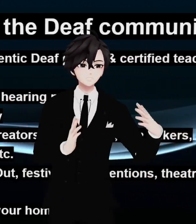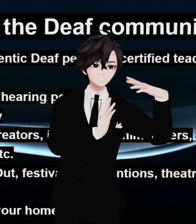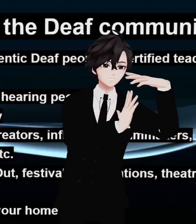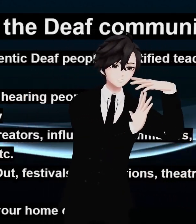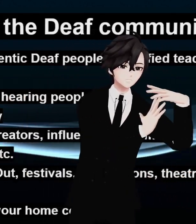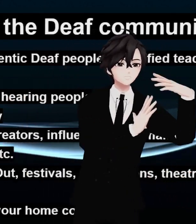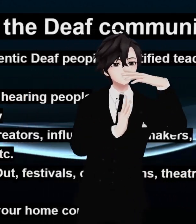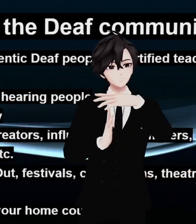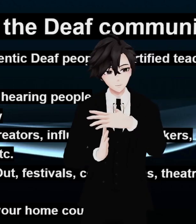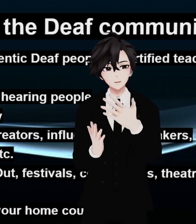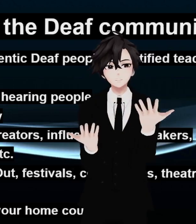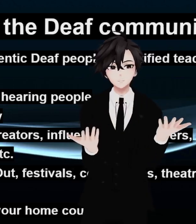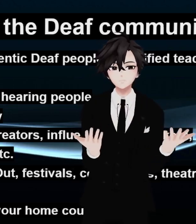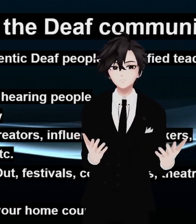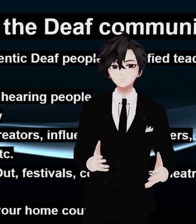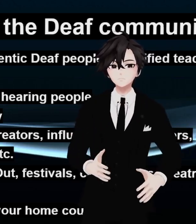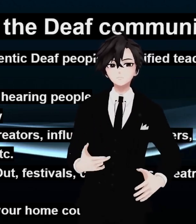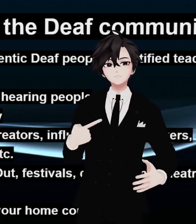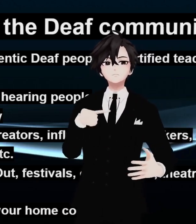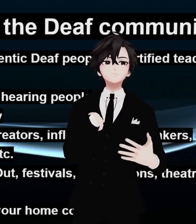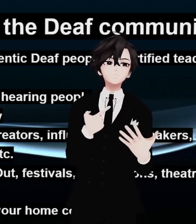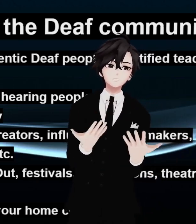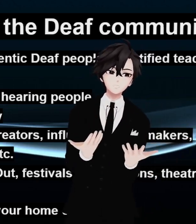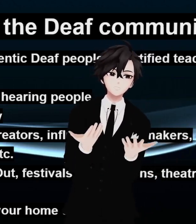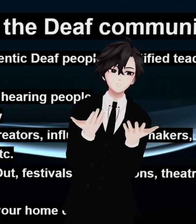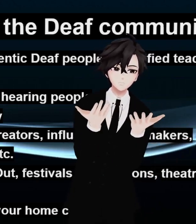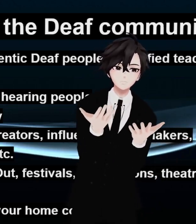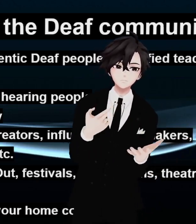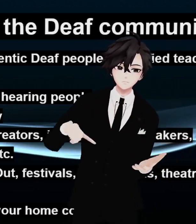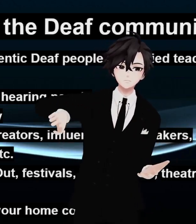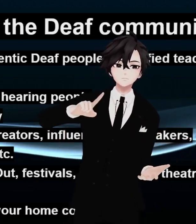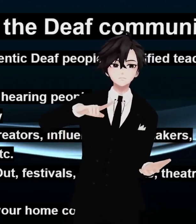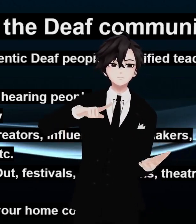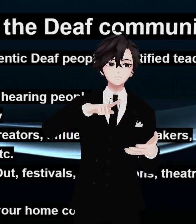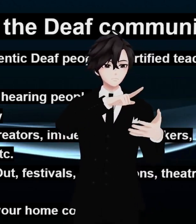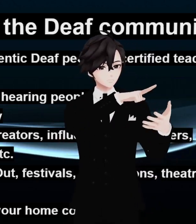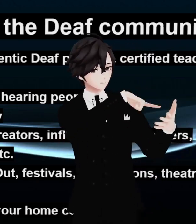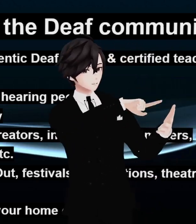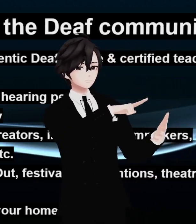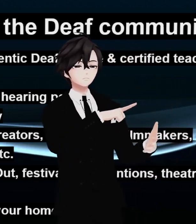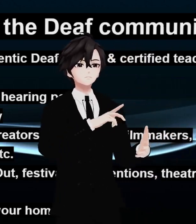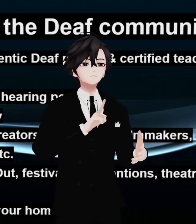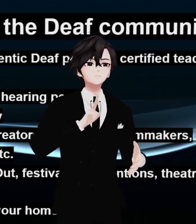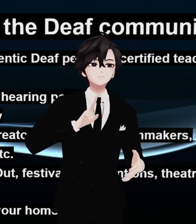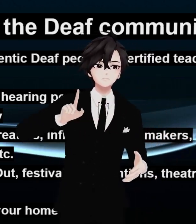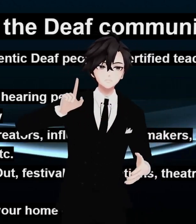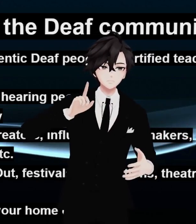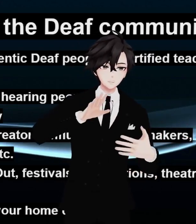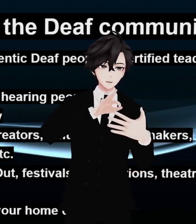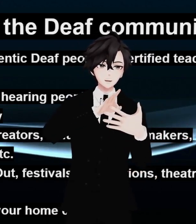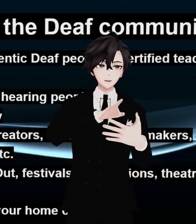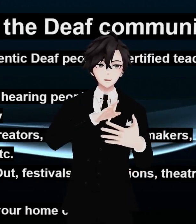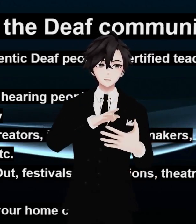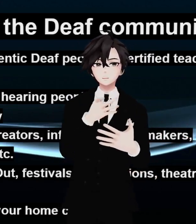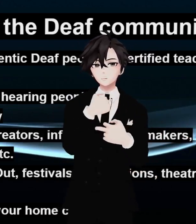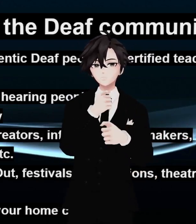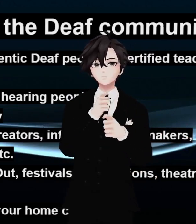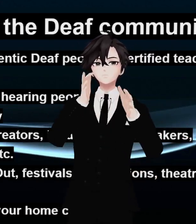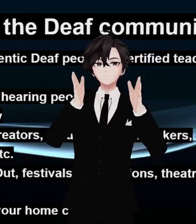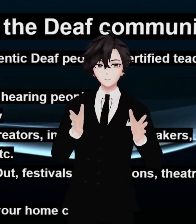Instagram, TikTok. I recommend that you go out and find deaf content